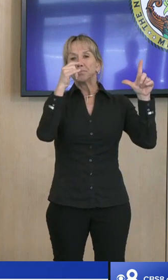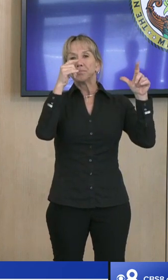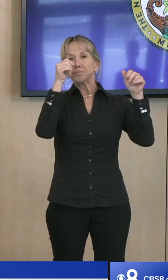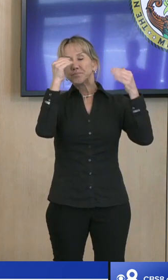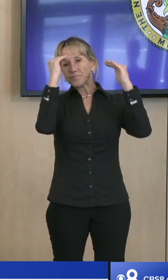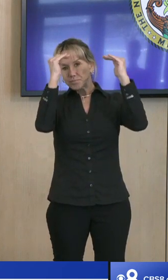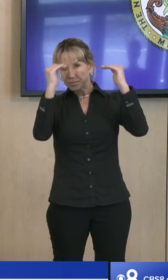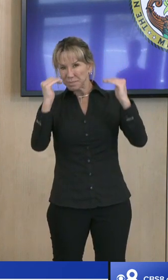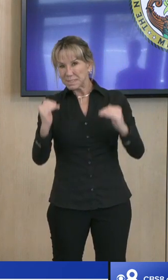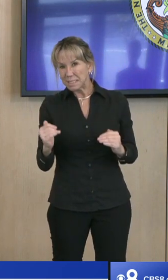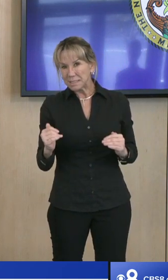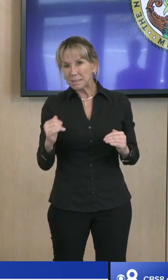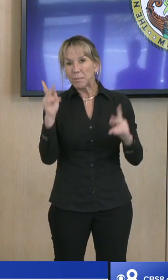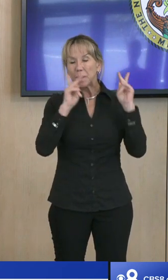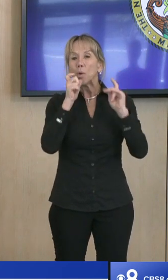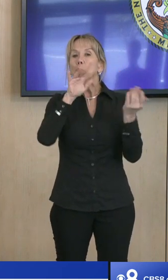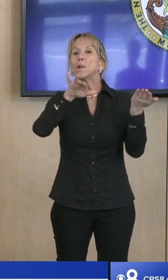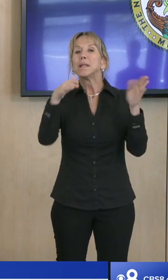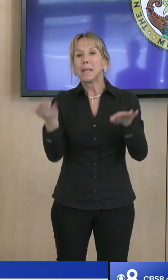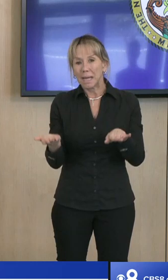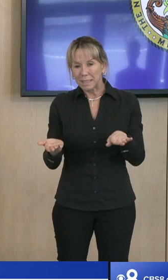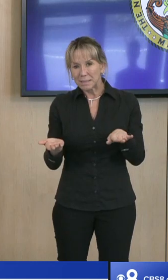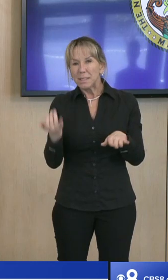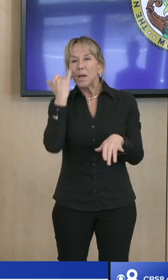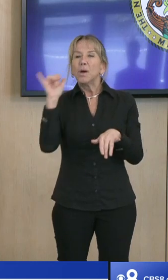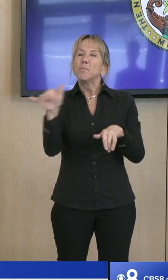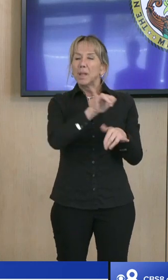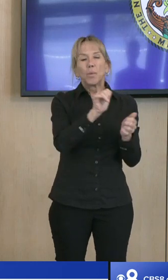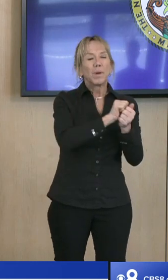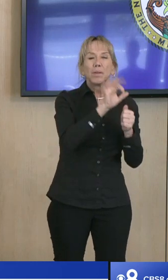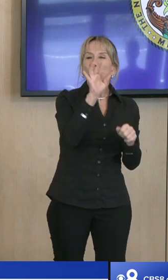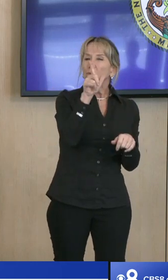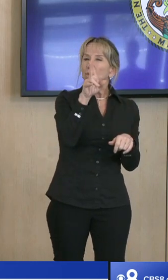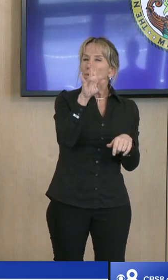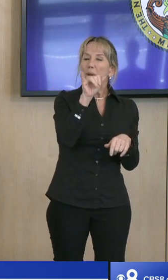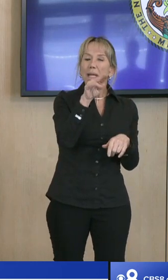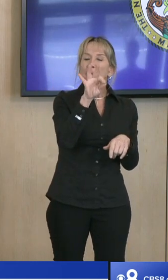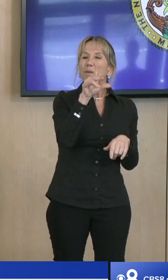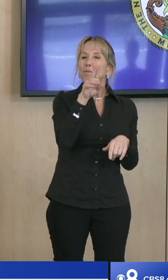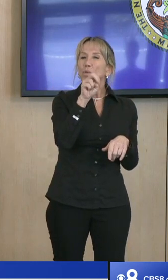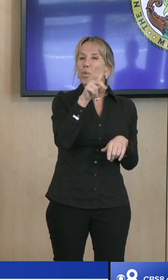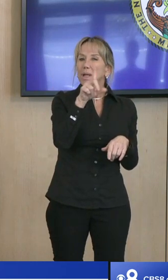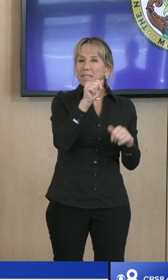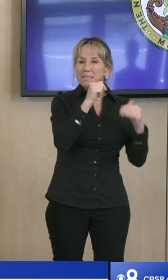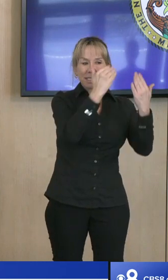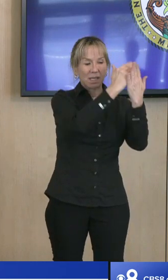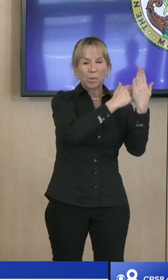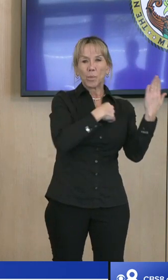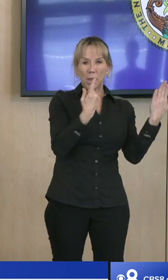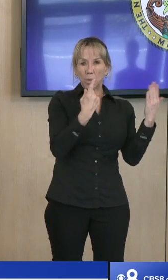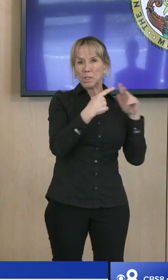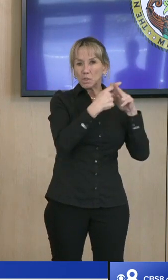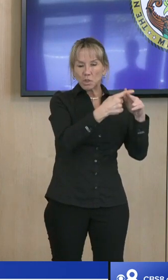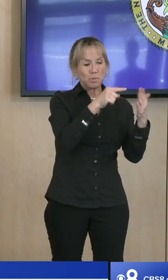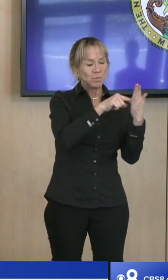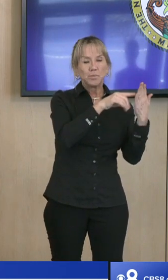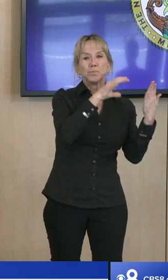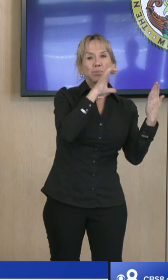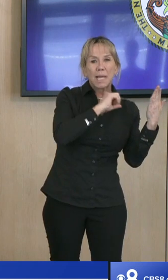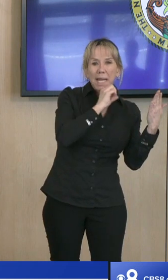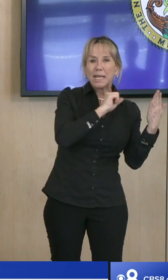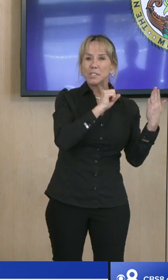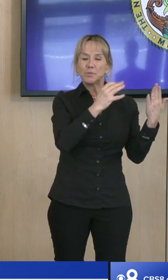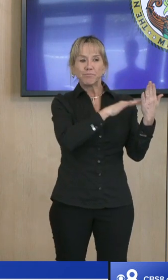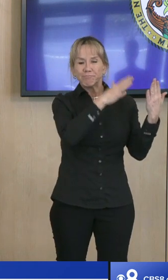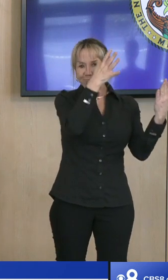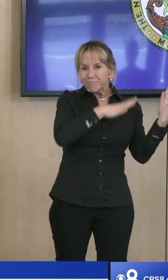died from COVID-19, similar to what we do with influenza, that shows age, gender, and location in the county that